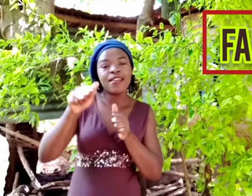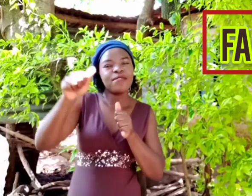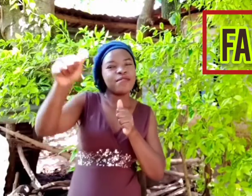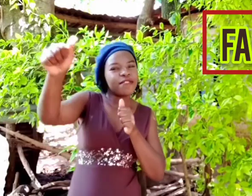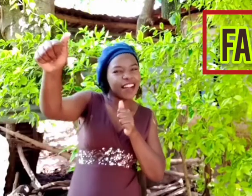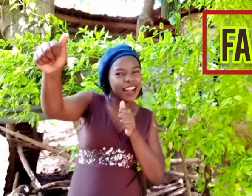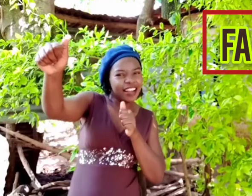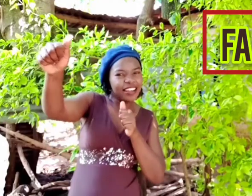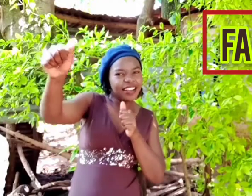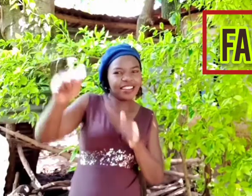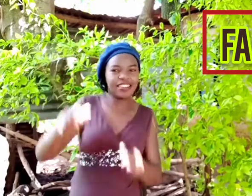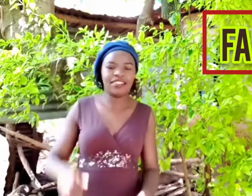Far.